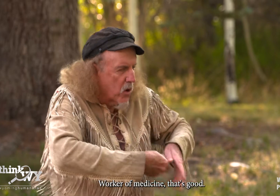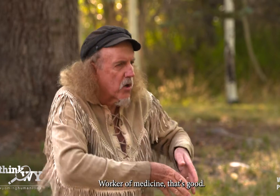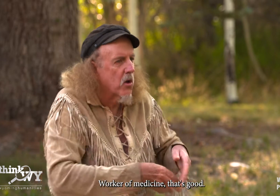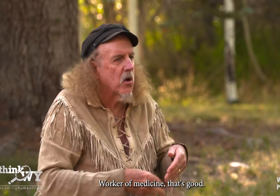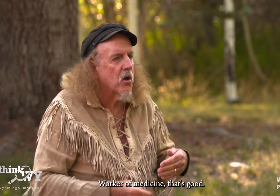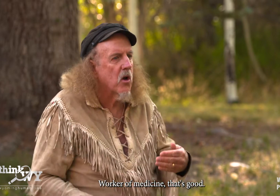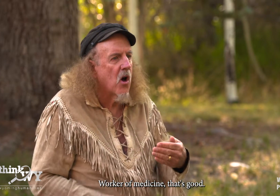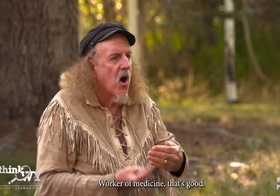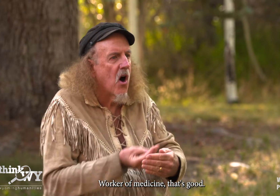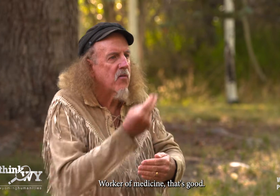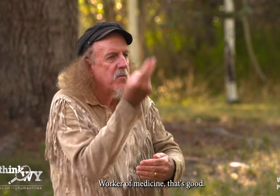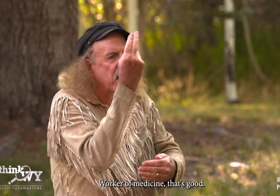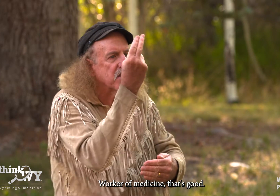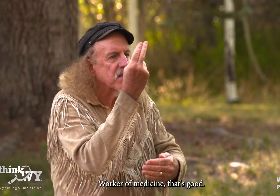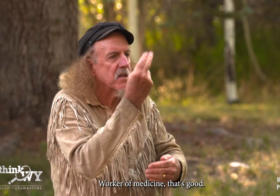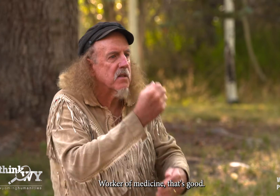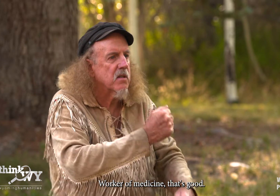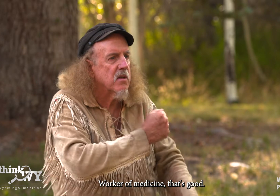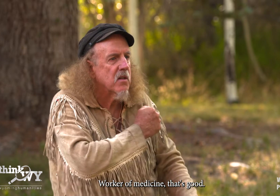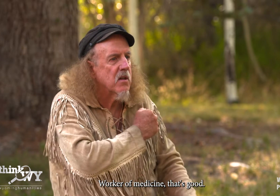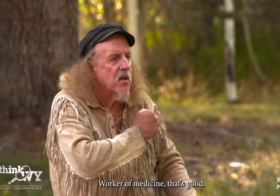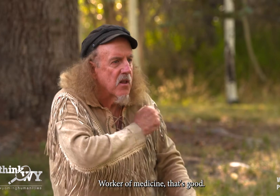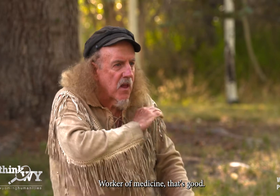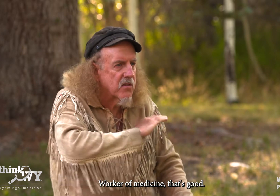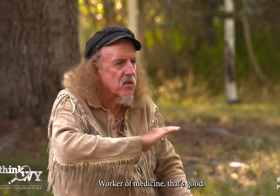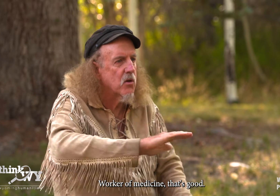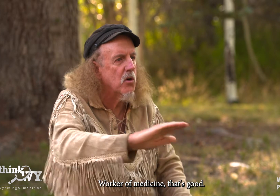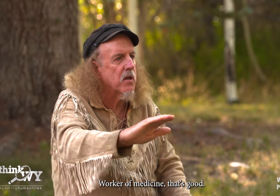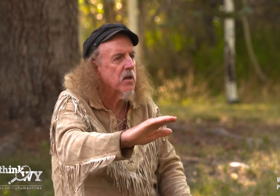Worker of medicine that's good